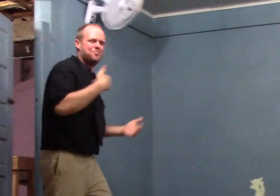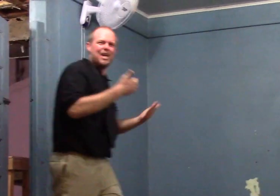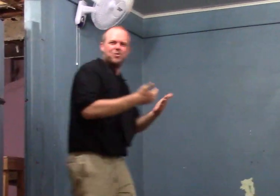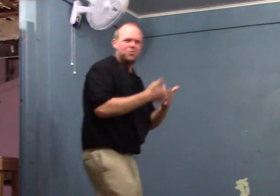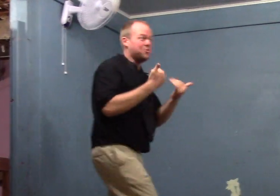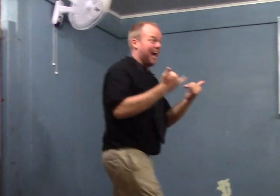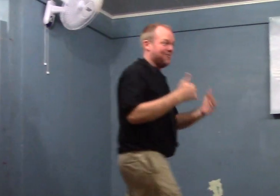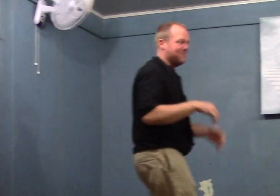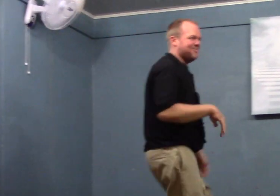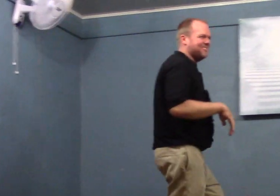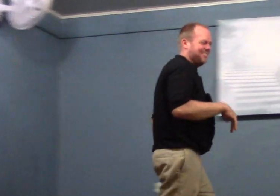Look at that.